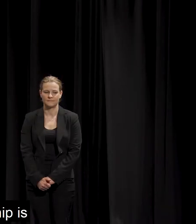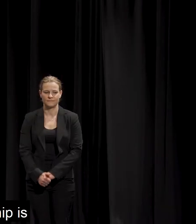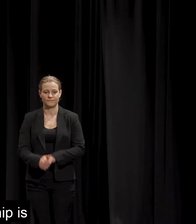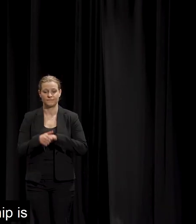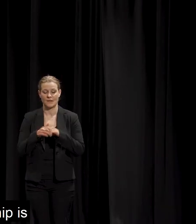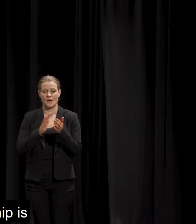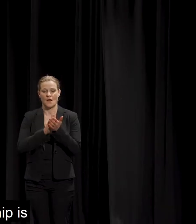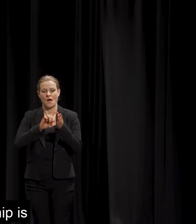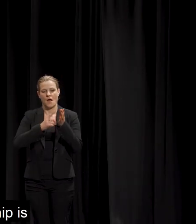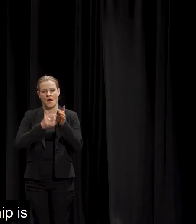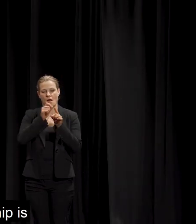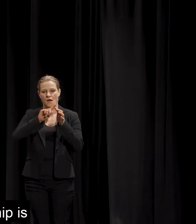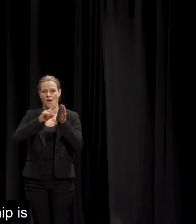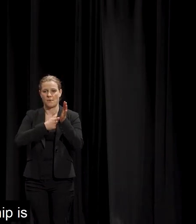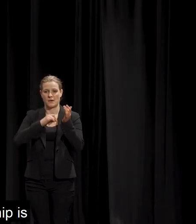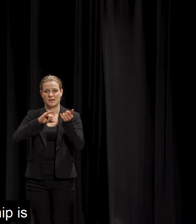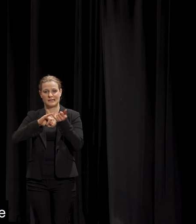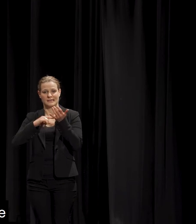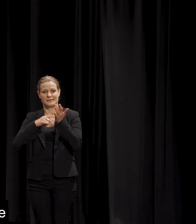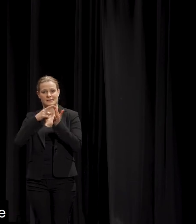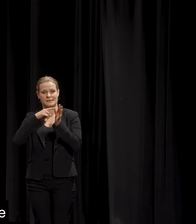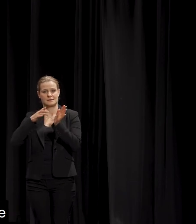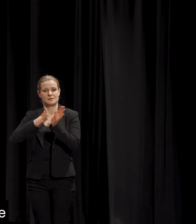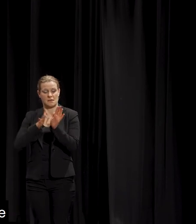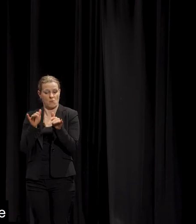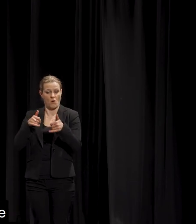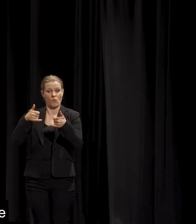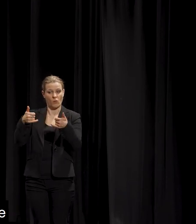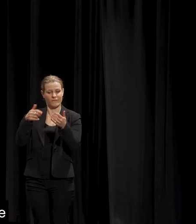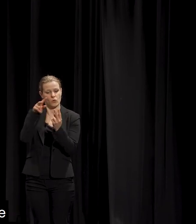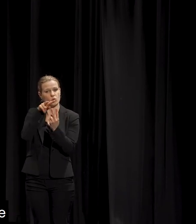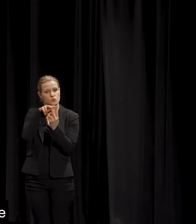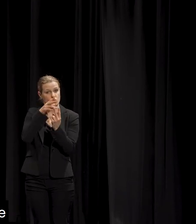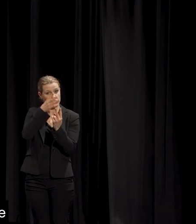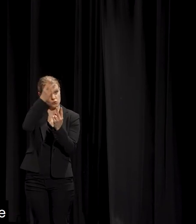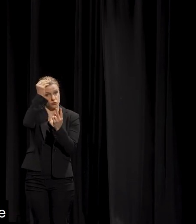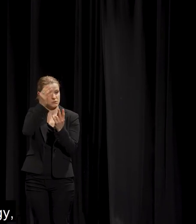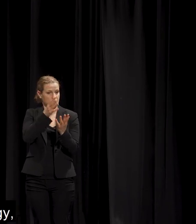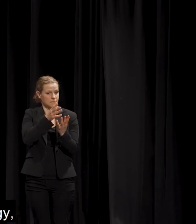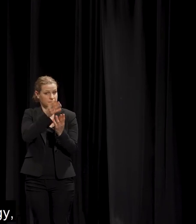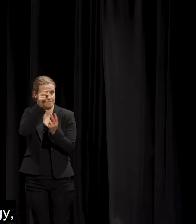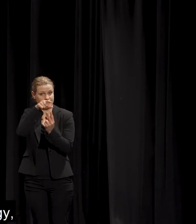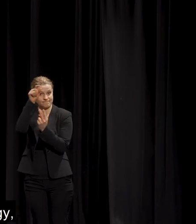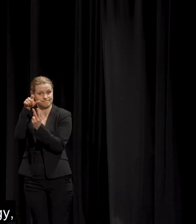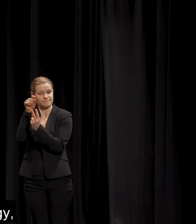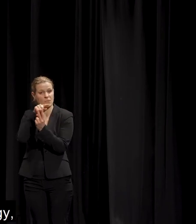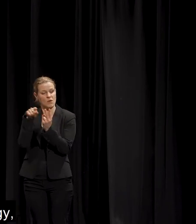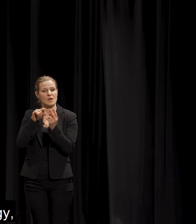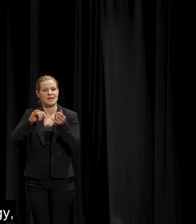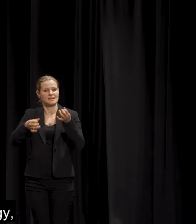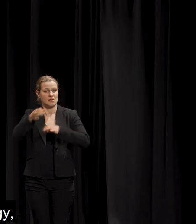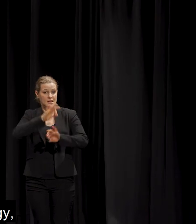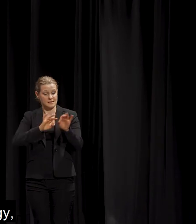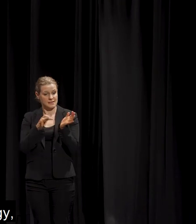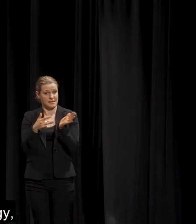The Harper STEAM Scholarship is presented to 2 Year 8 students who demonstrate excellence in achievement in the fields of science,